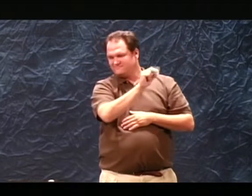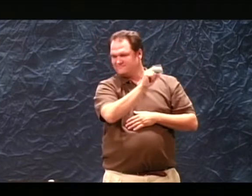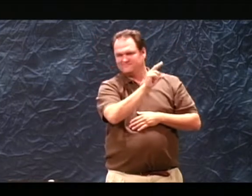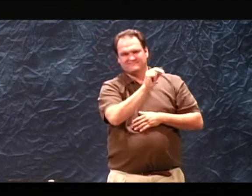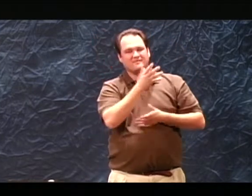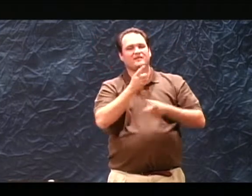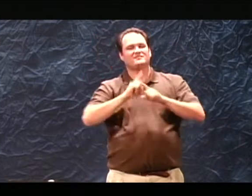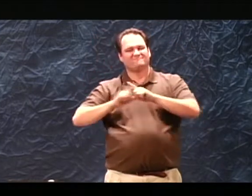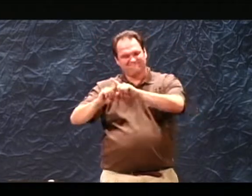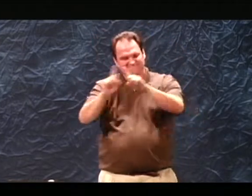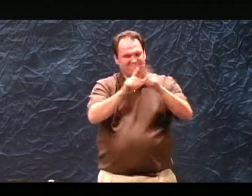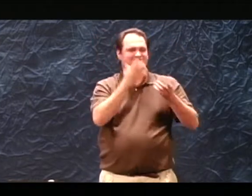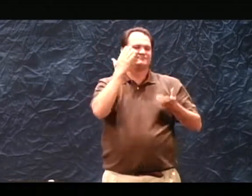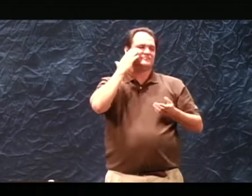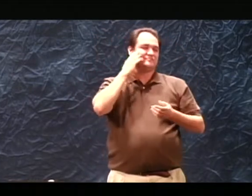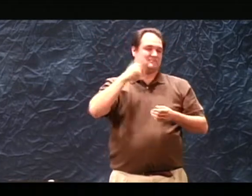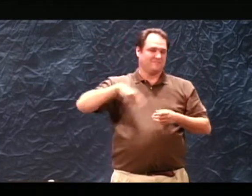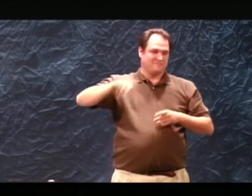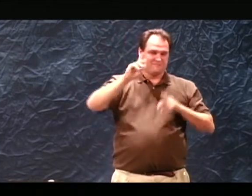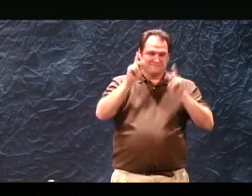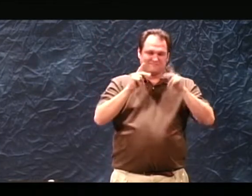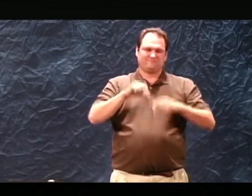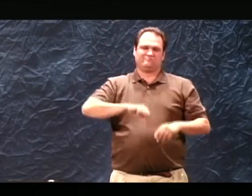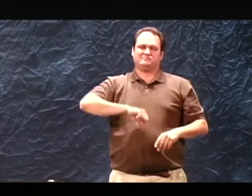wondering whether there would be many churches in heaven